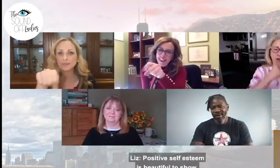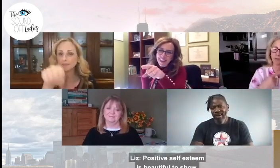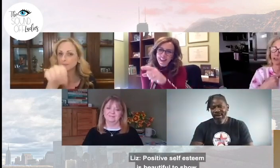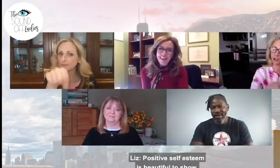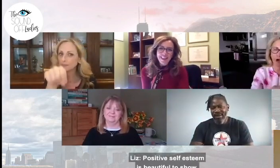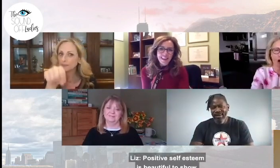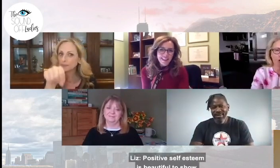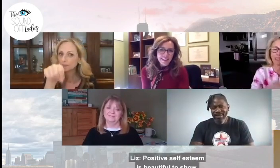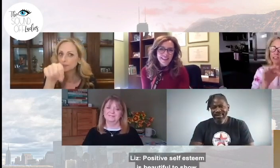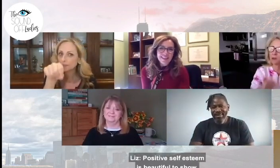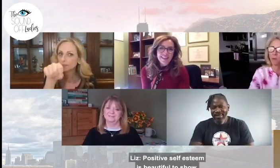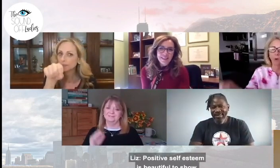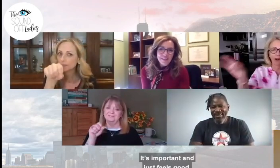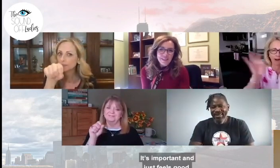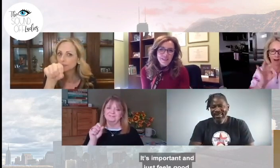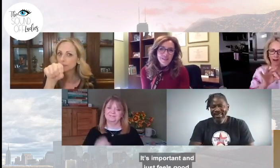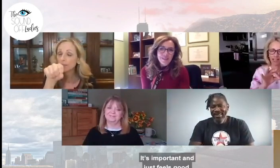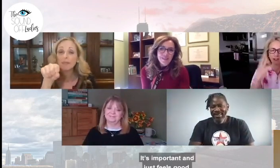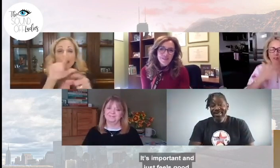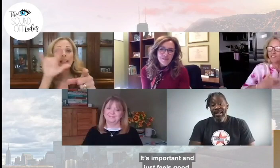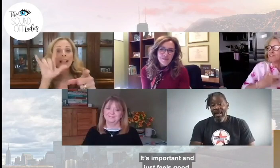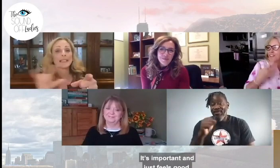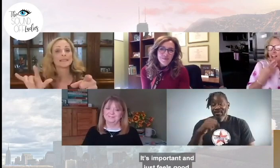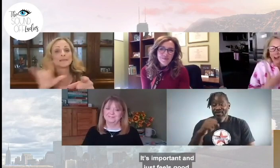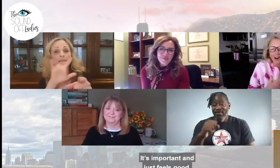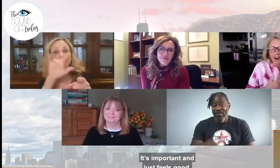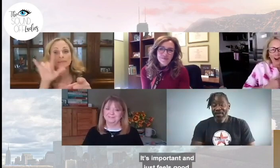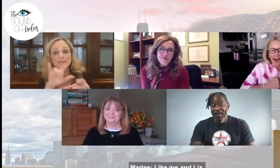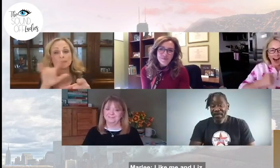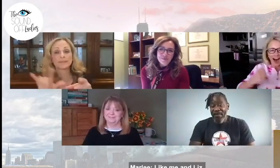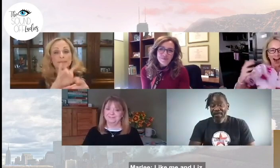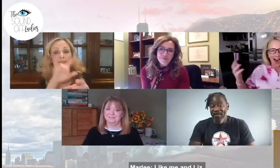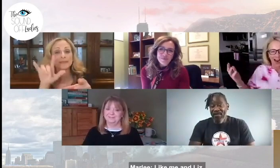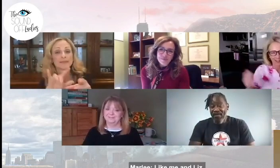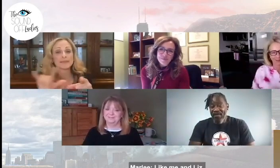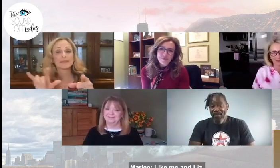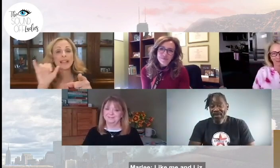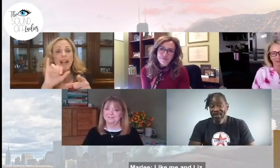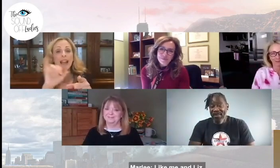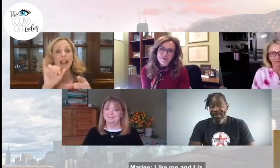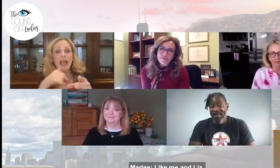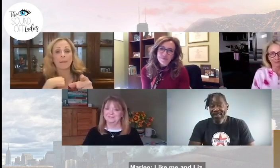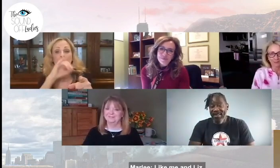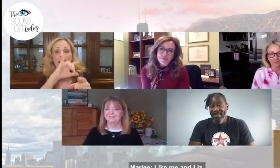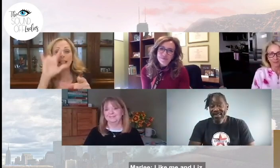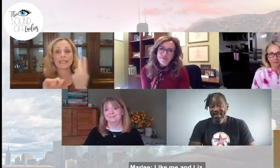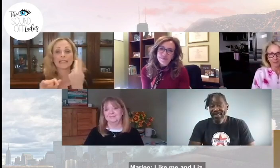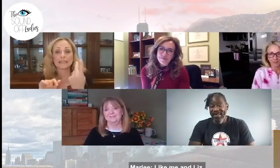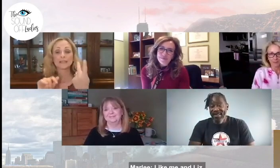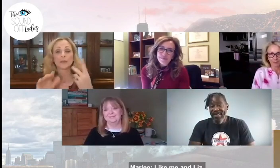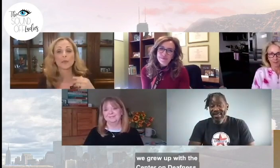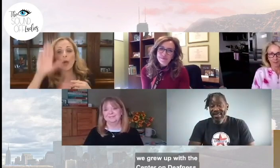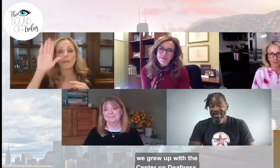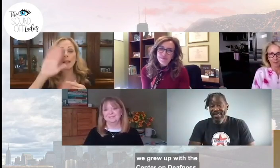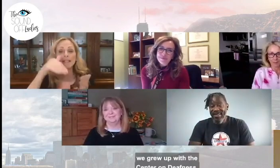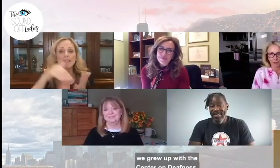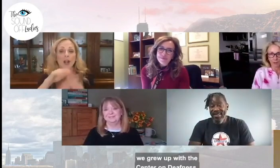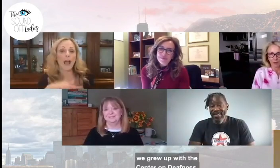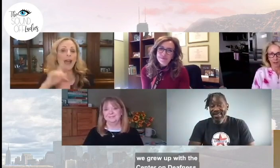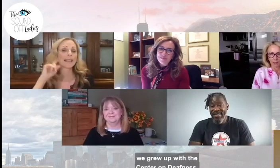Wow, that is beautiful. Yes, very important to feel open and able to do those things.